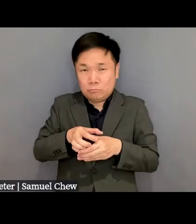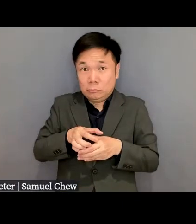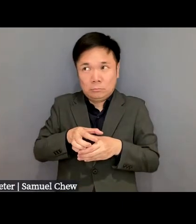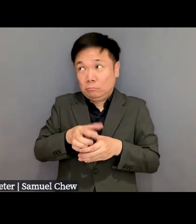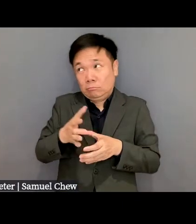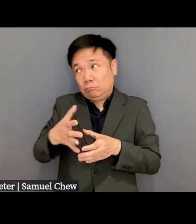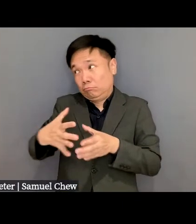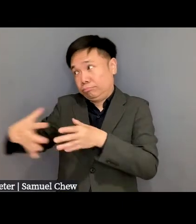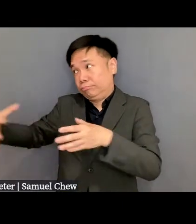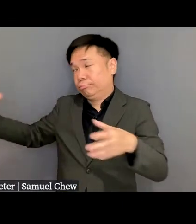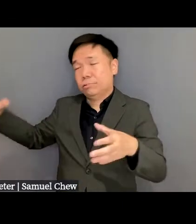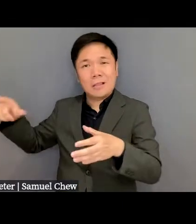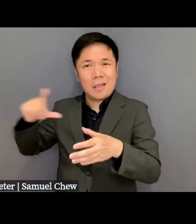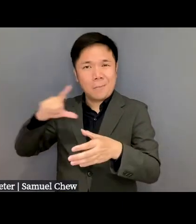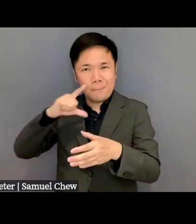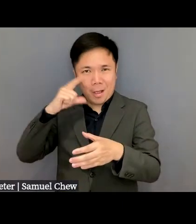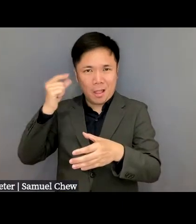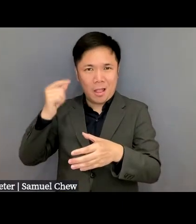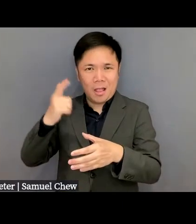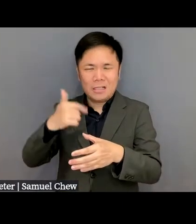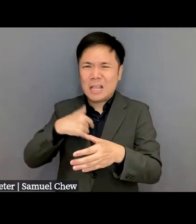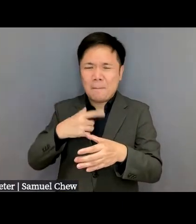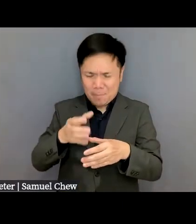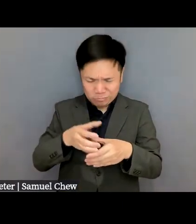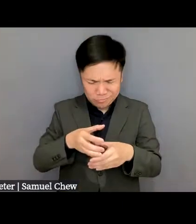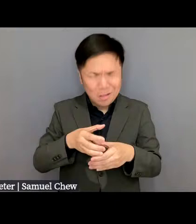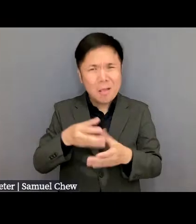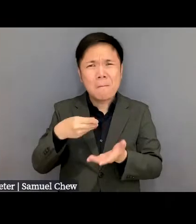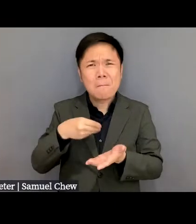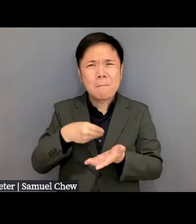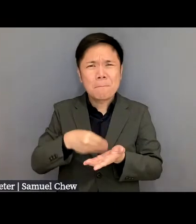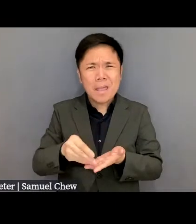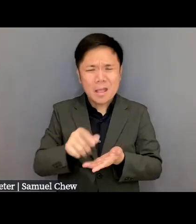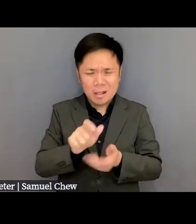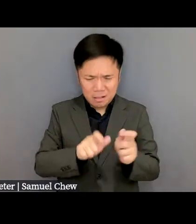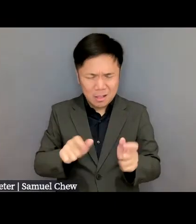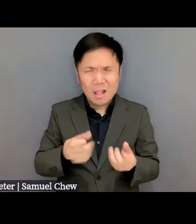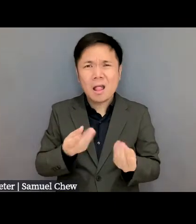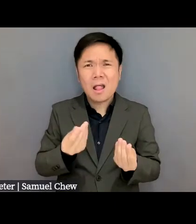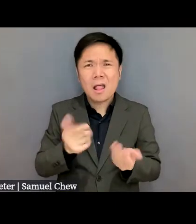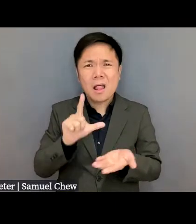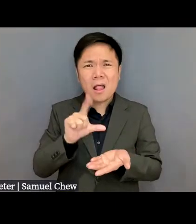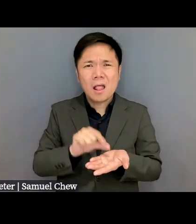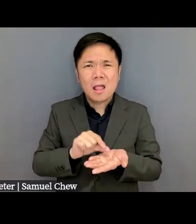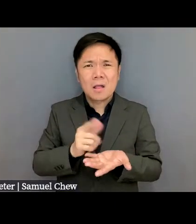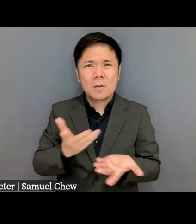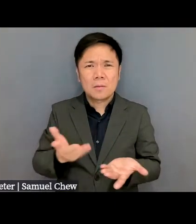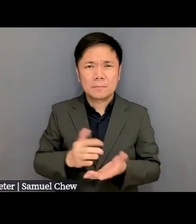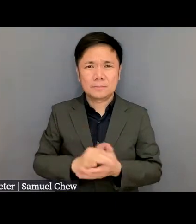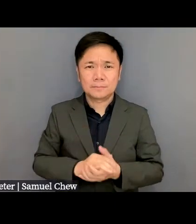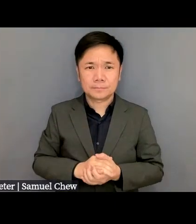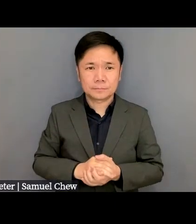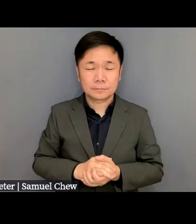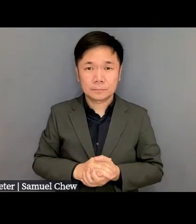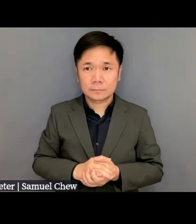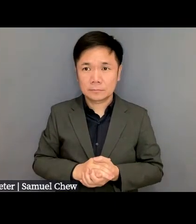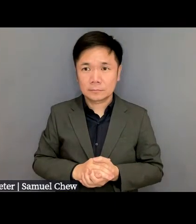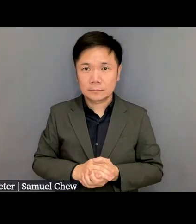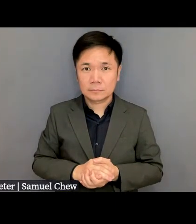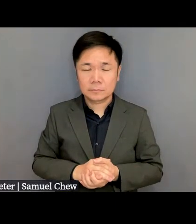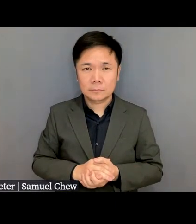we are underpaid. So what is the impact for the whole country and the world, if the world is